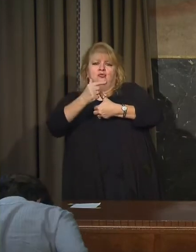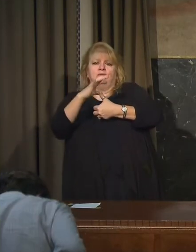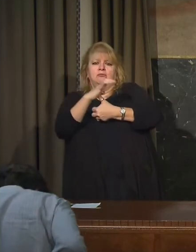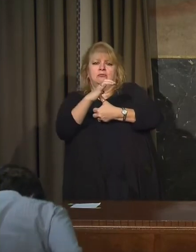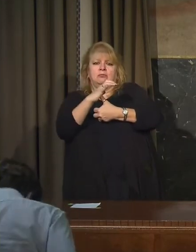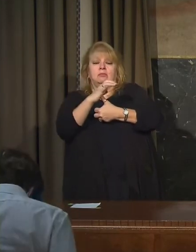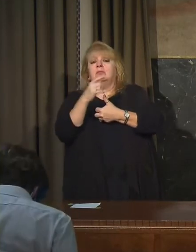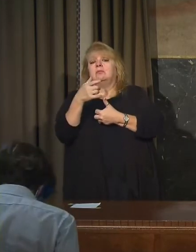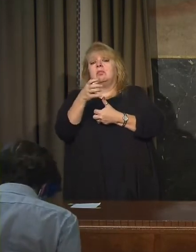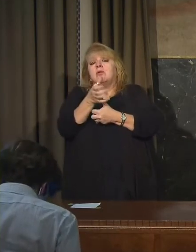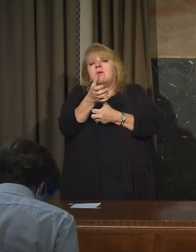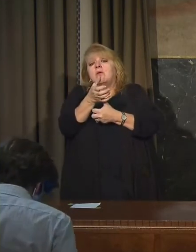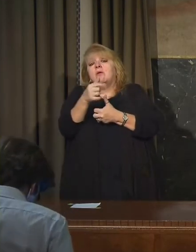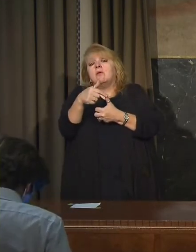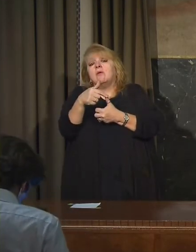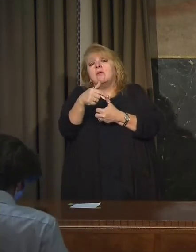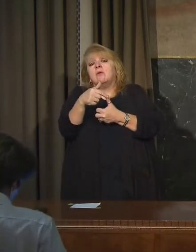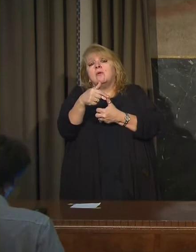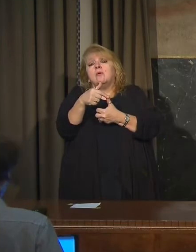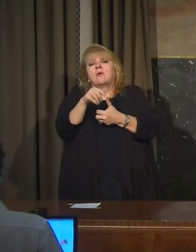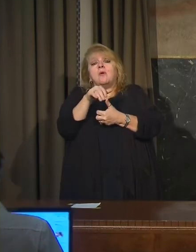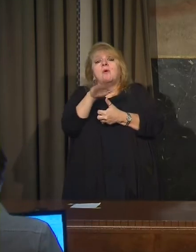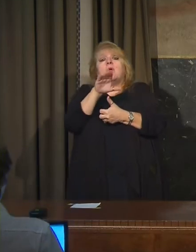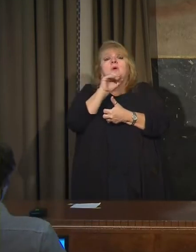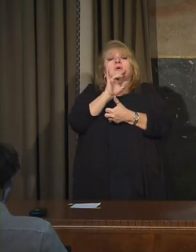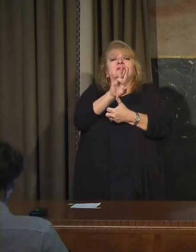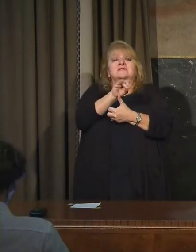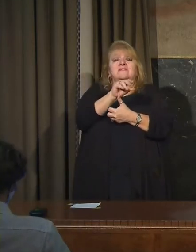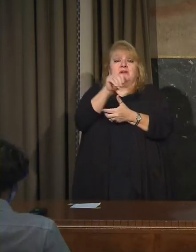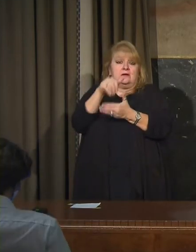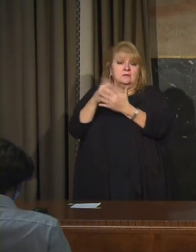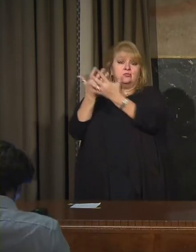includes those who are 70 and older in